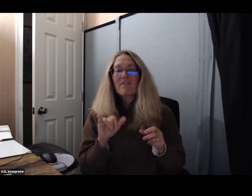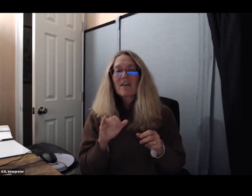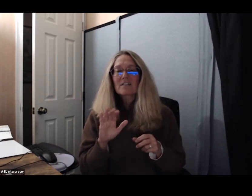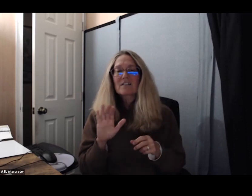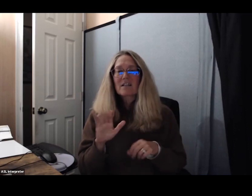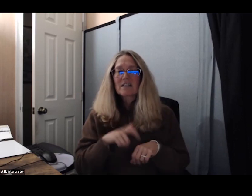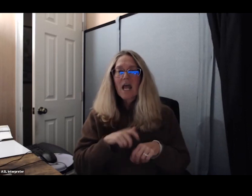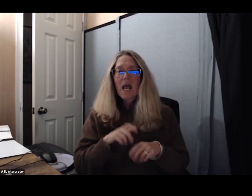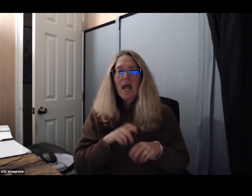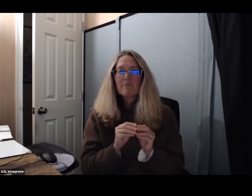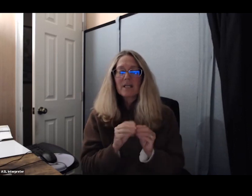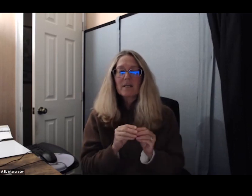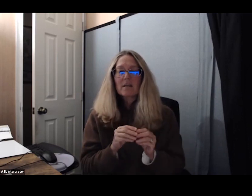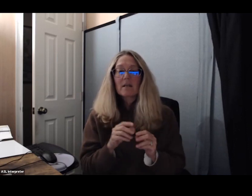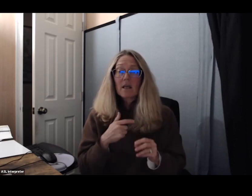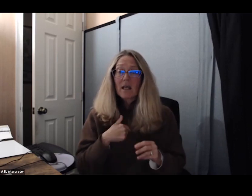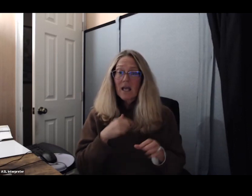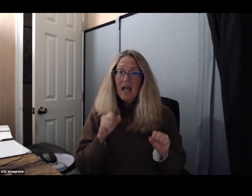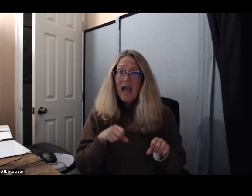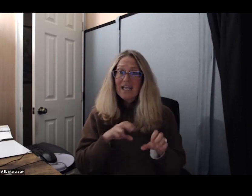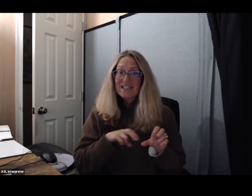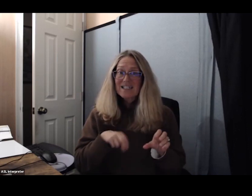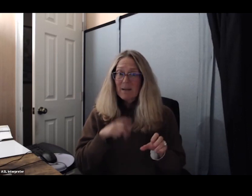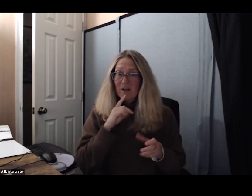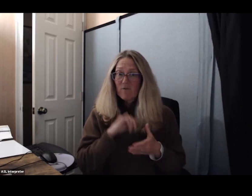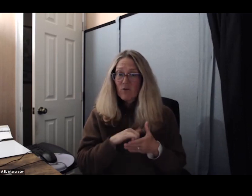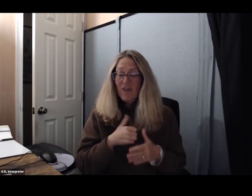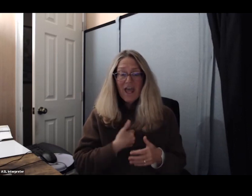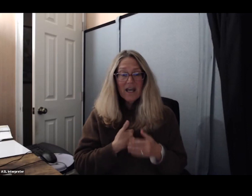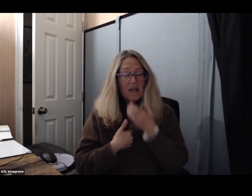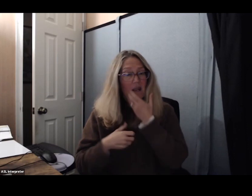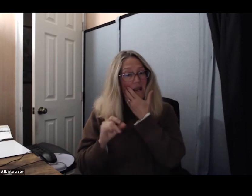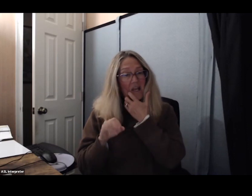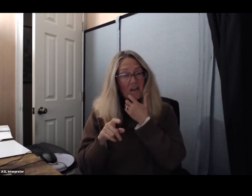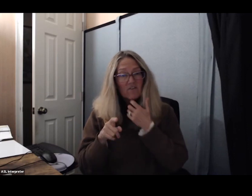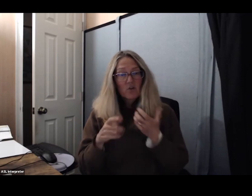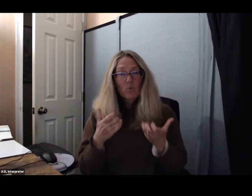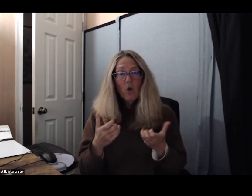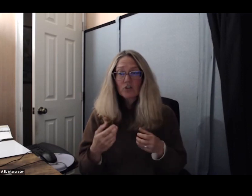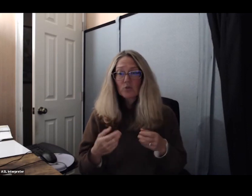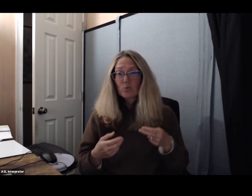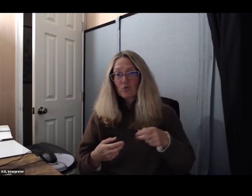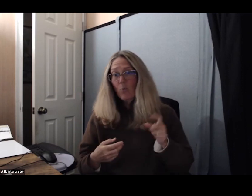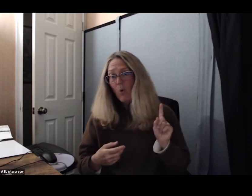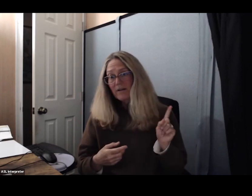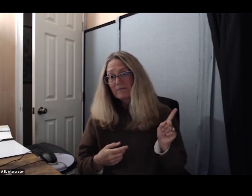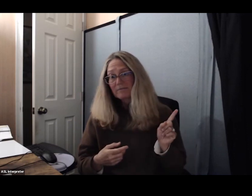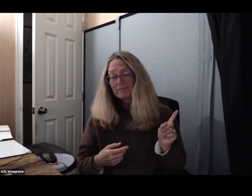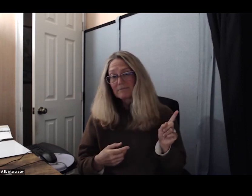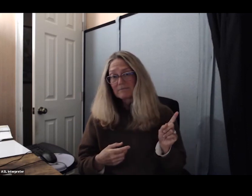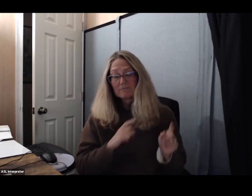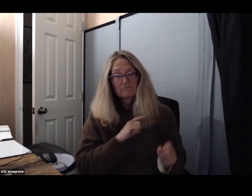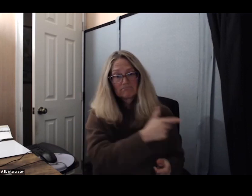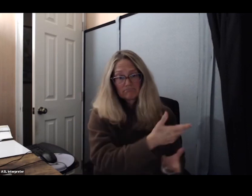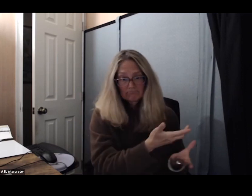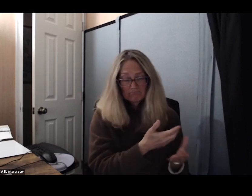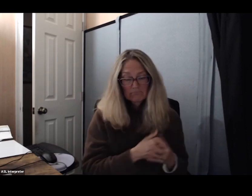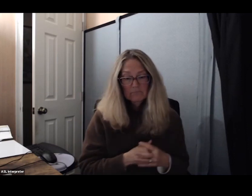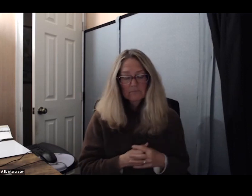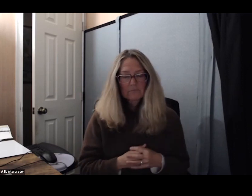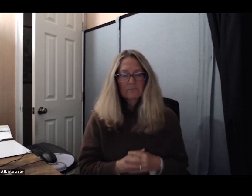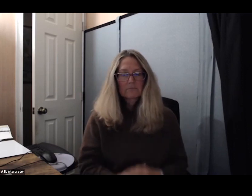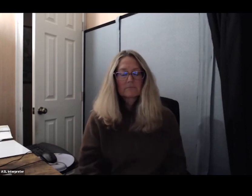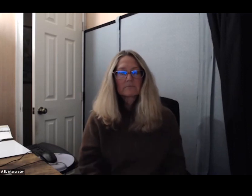meeting. Okay, Yeah. I can step down from that if you'd like to Well, join Miss